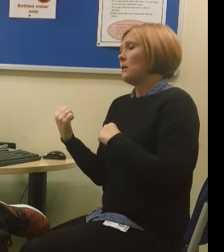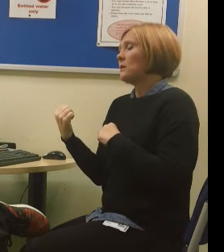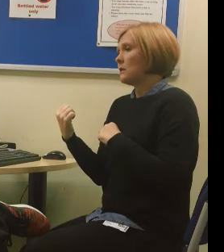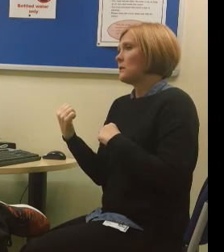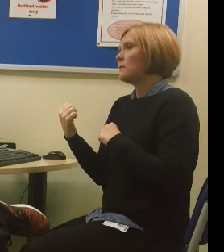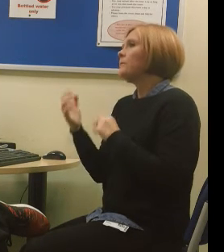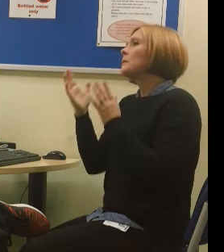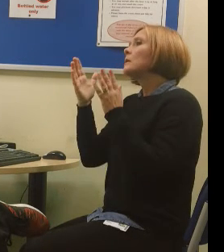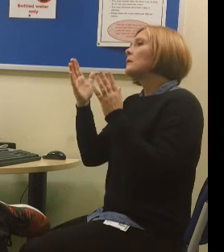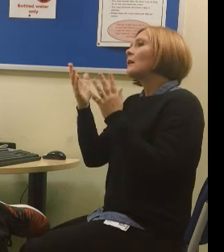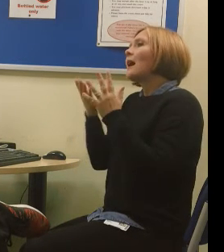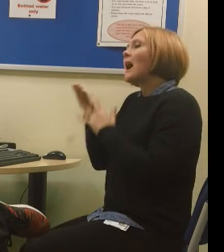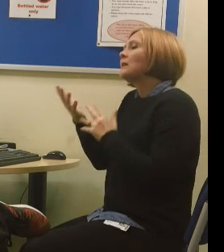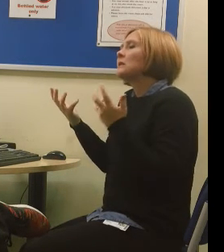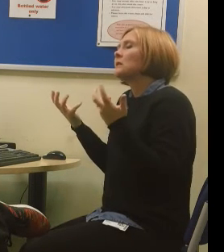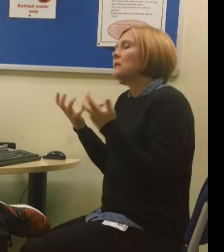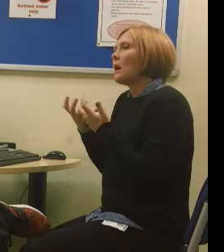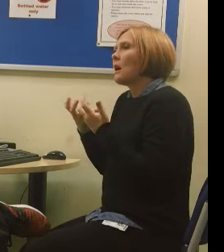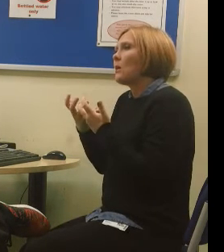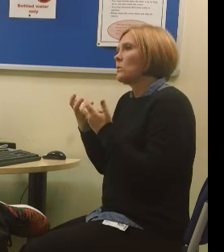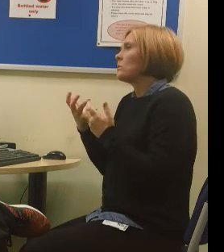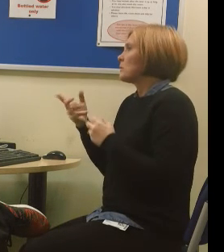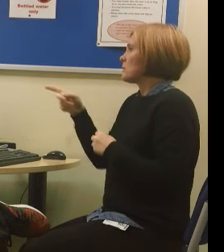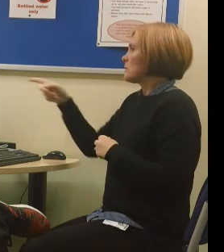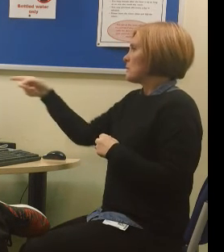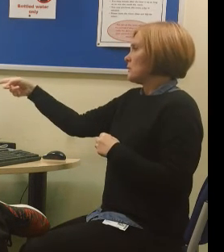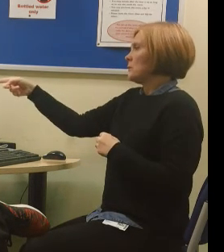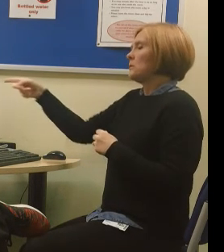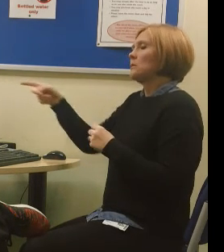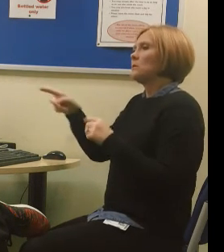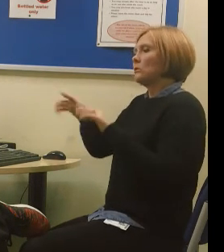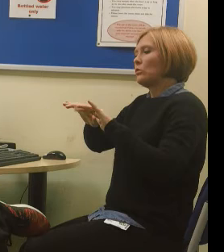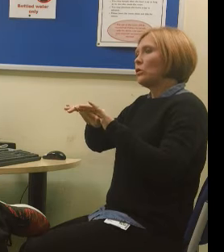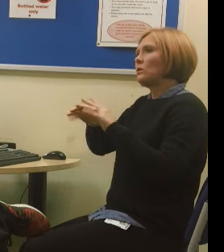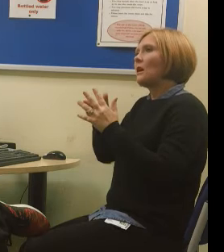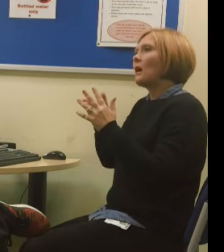using a separate IT username and password which you can get from this computer today.